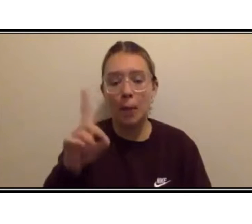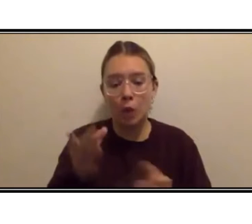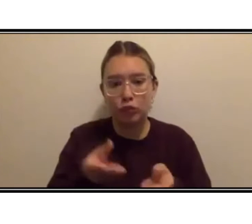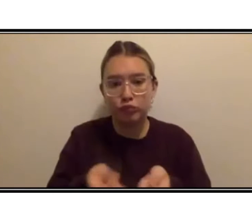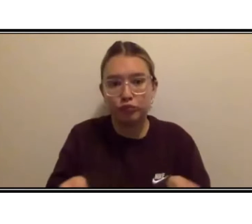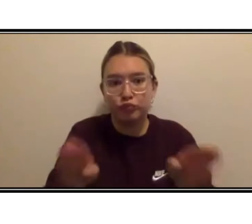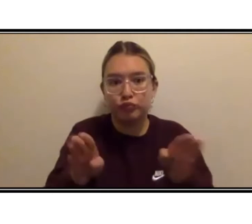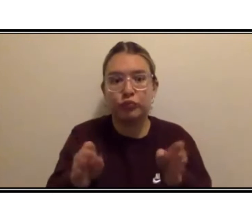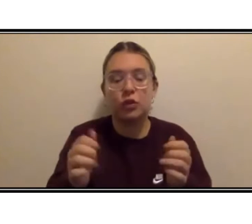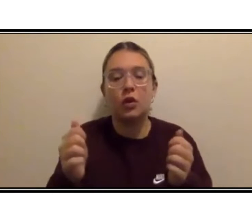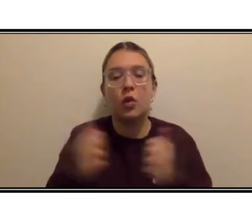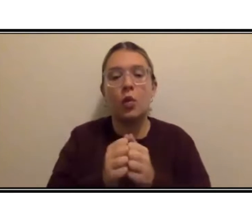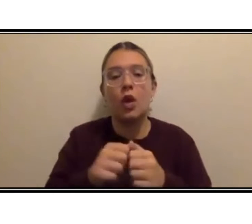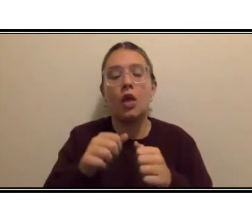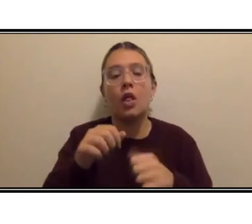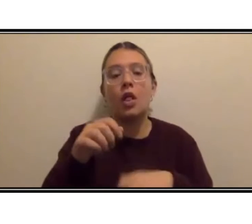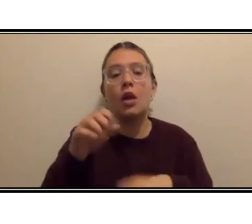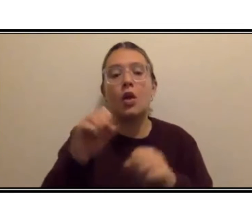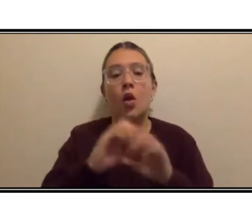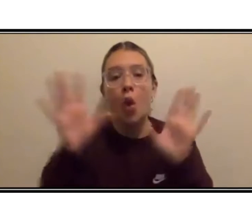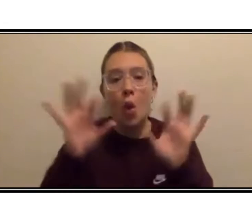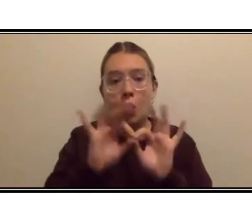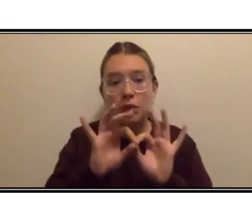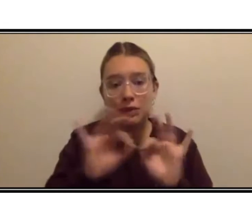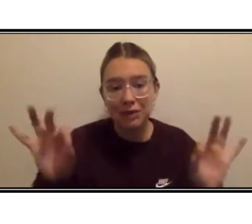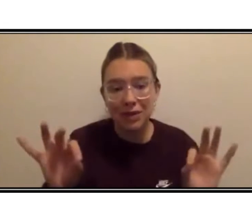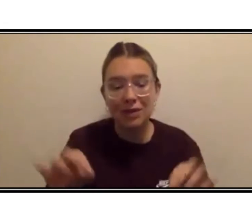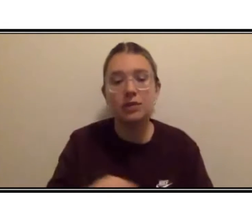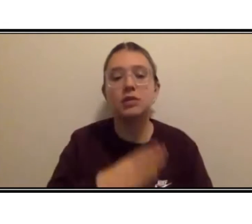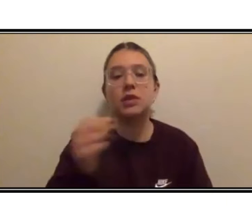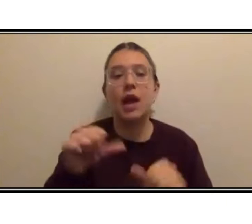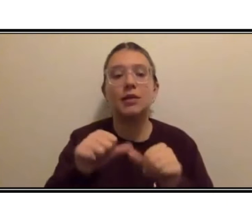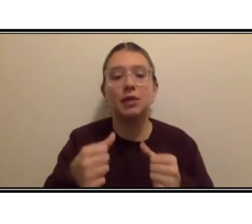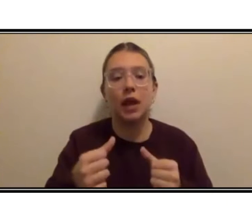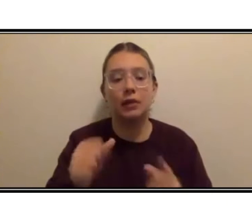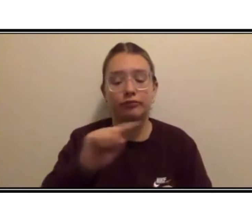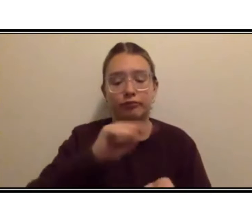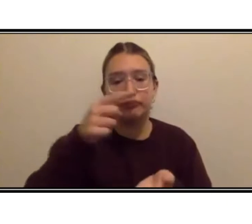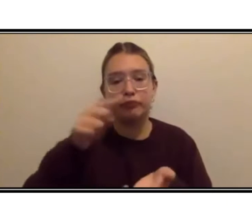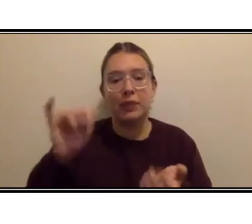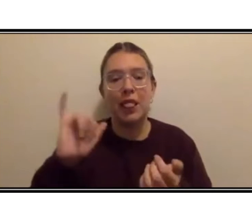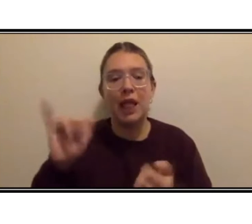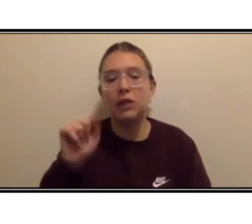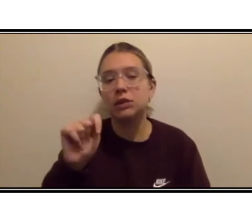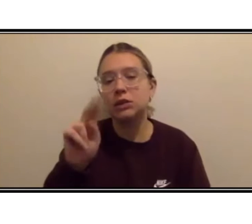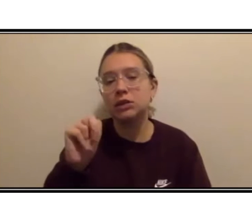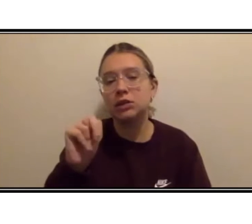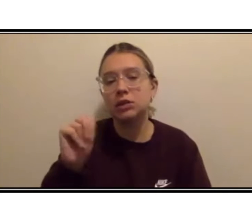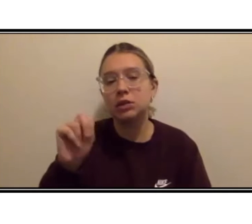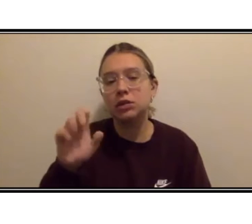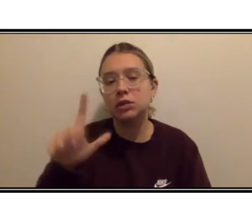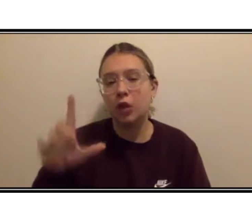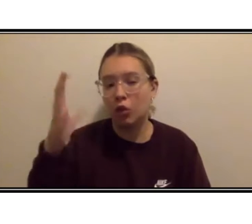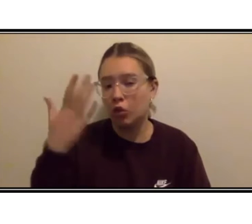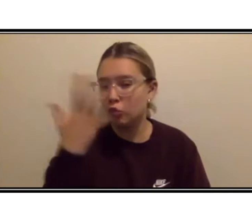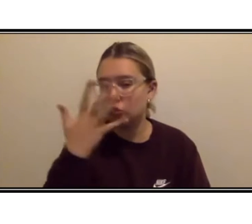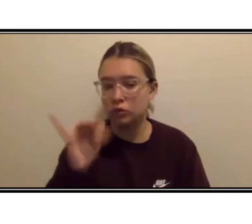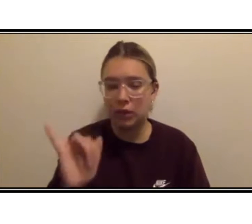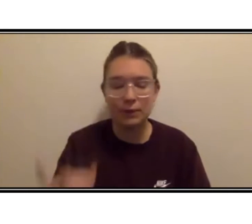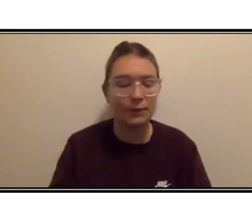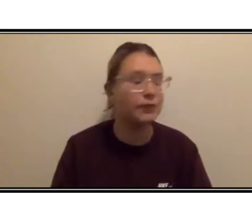and they're cardboard that chutes that connect them, and